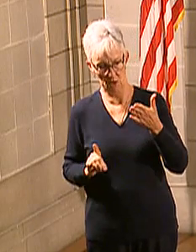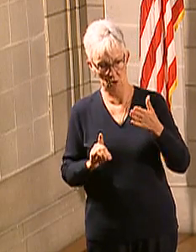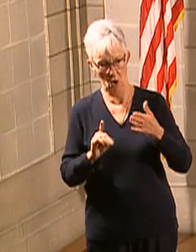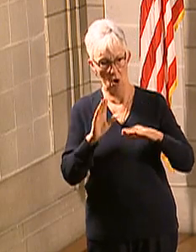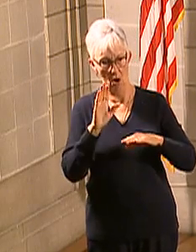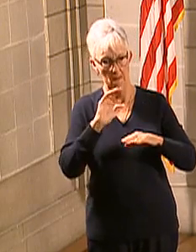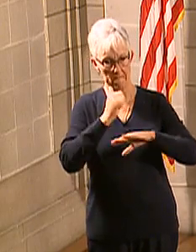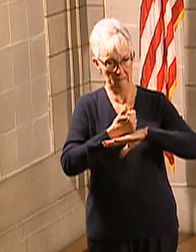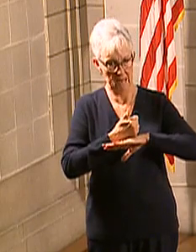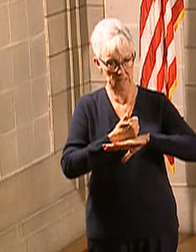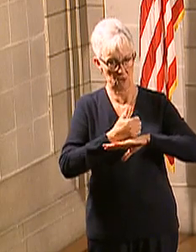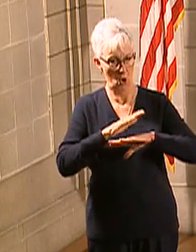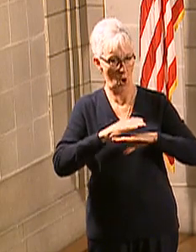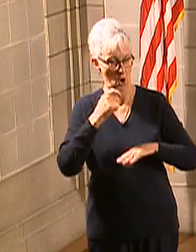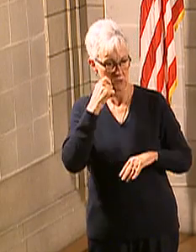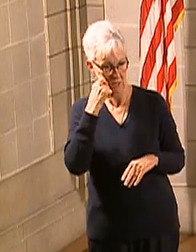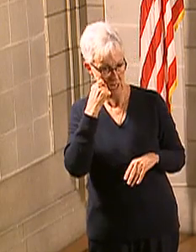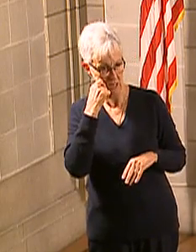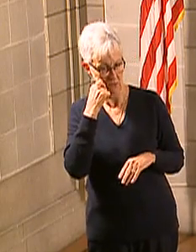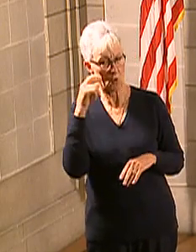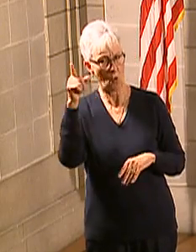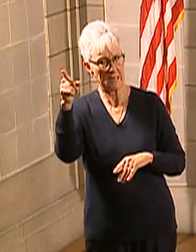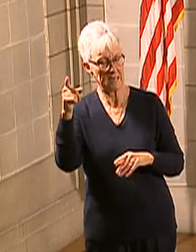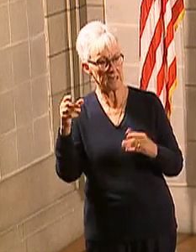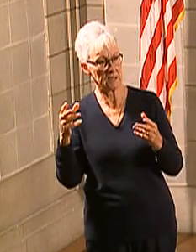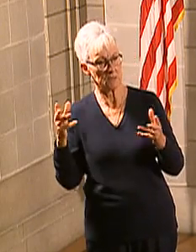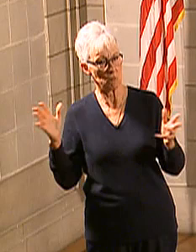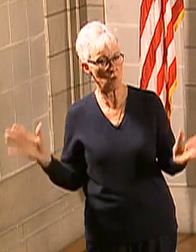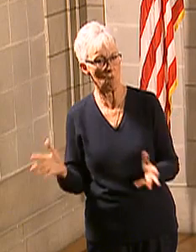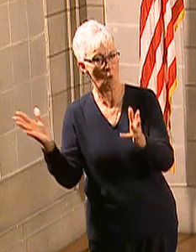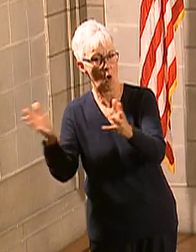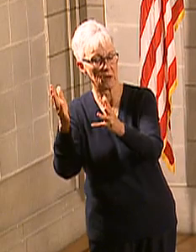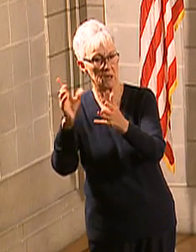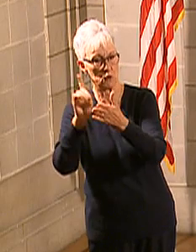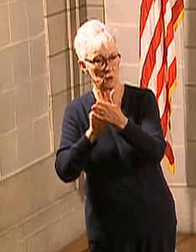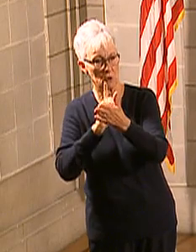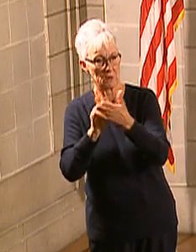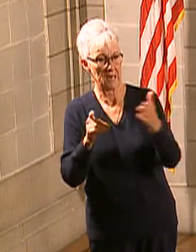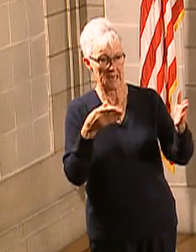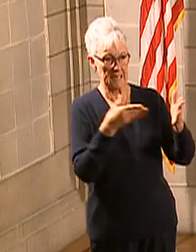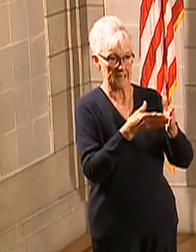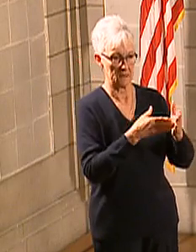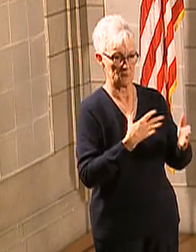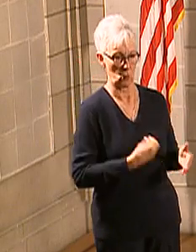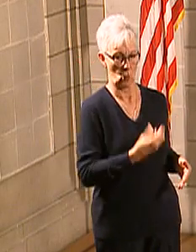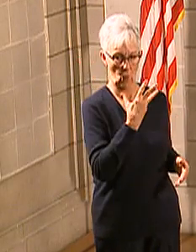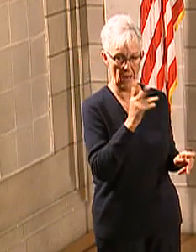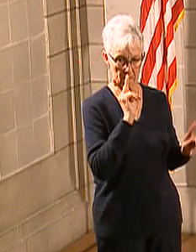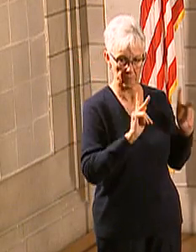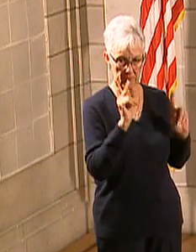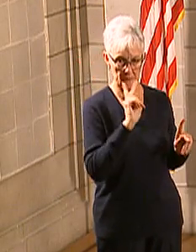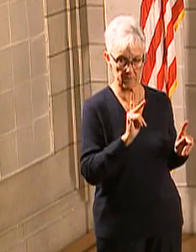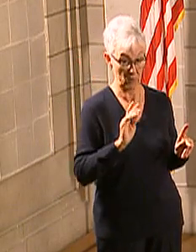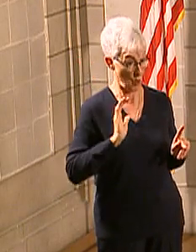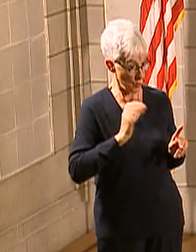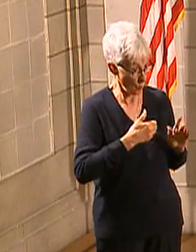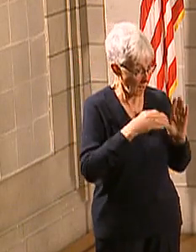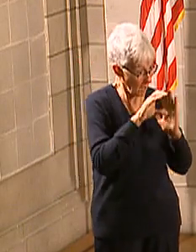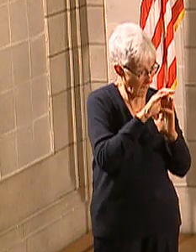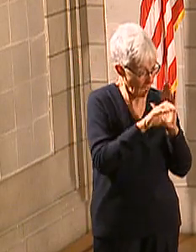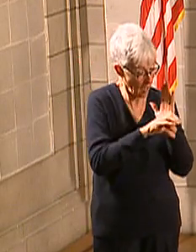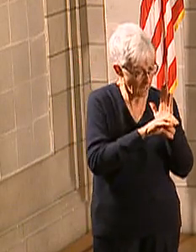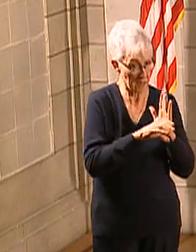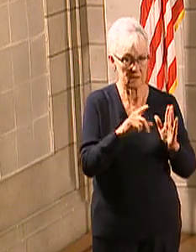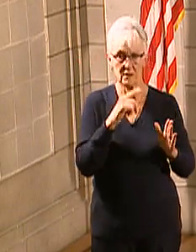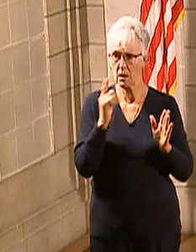So he's promoting discrimination against white people. Now, our Constitution specifically says in Article 1, Section 30, that